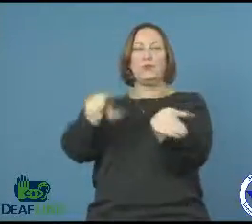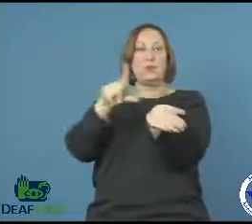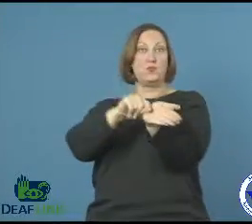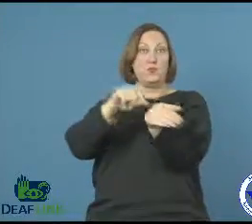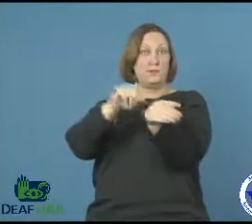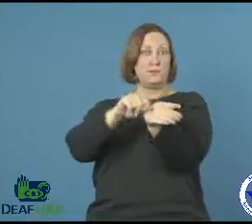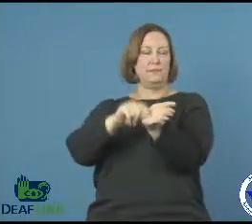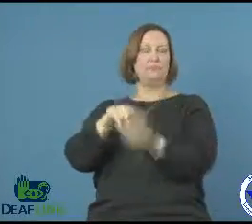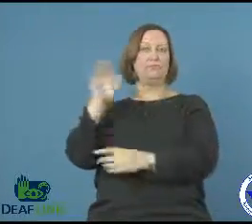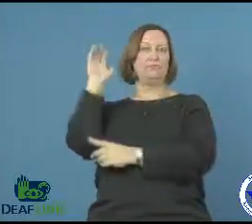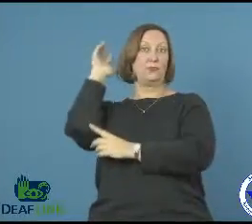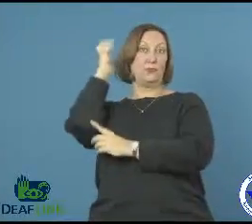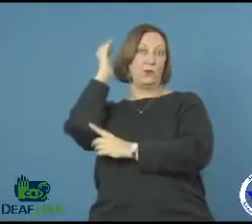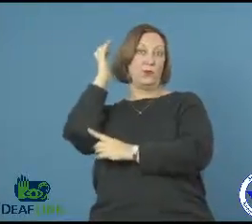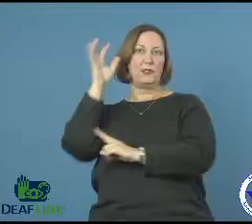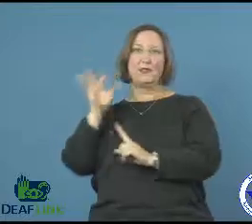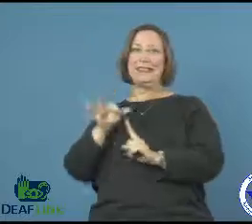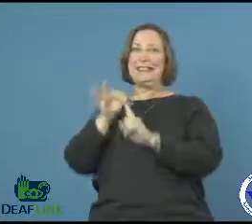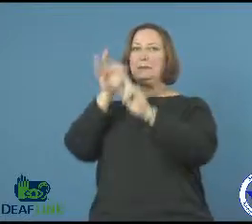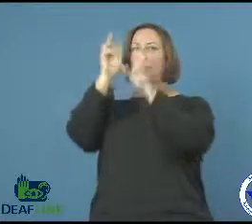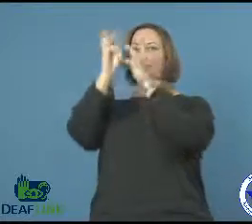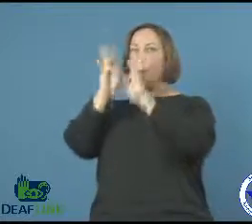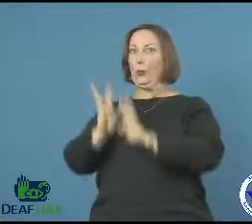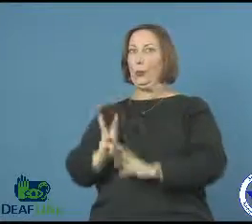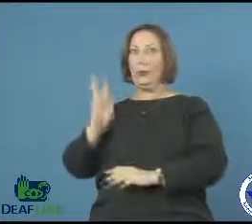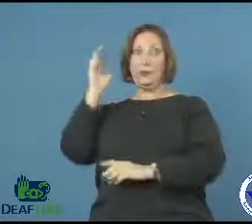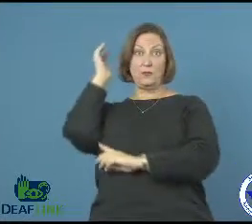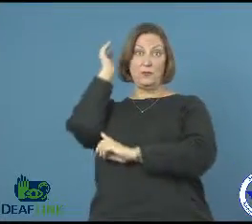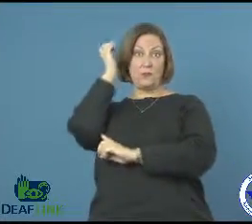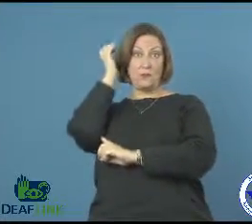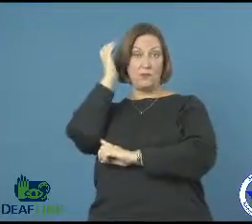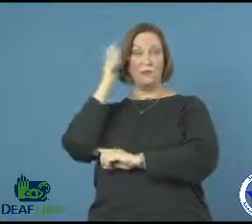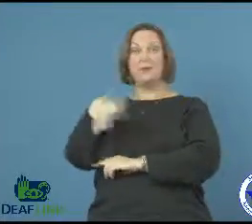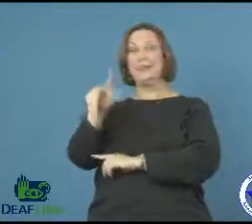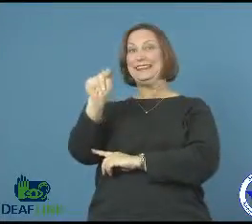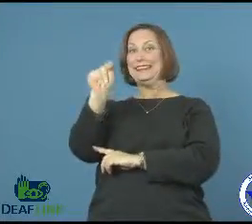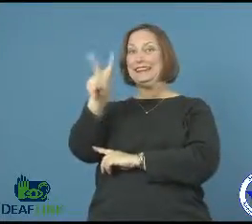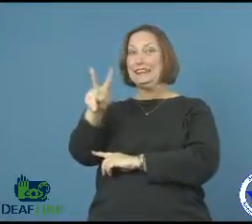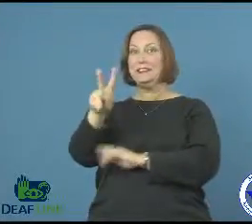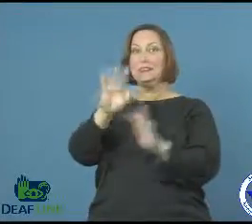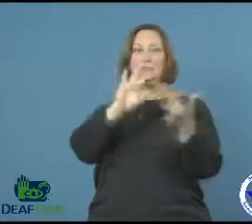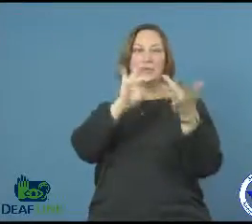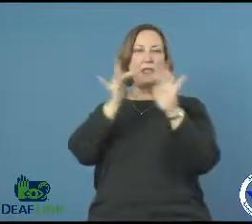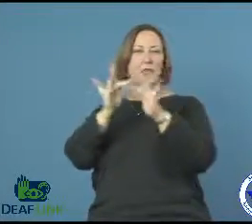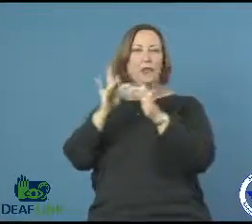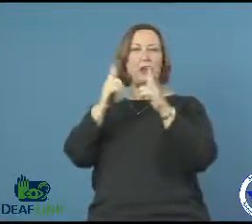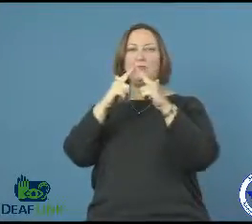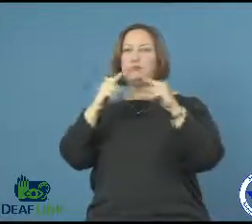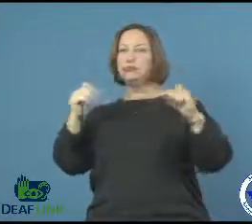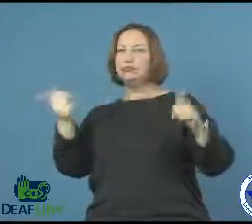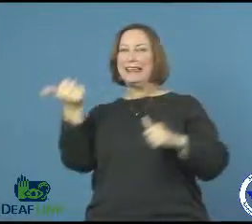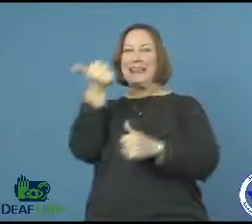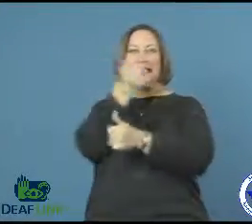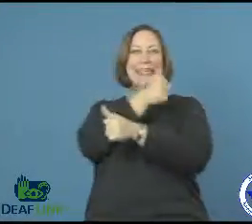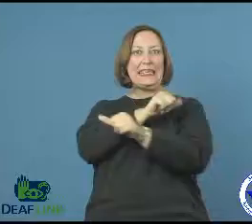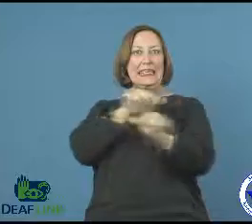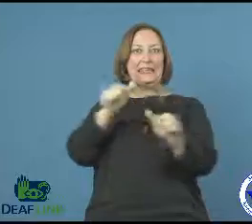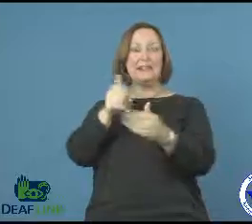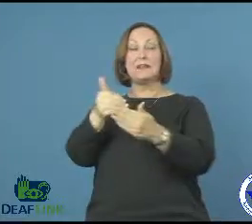newspapers, radio, weather radio, television, and the Internet